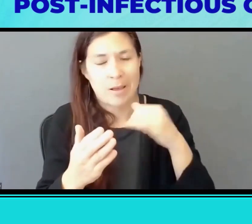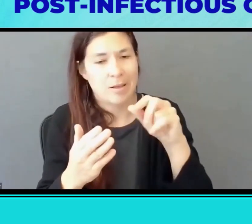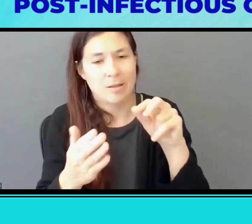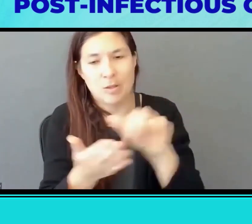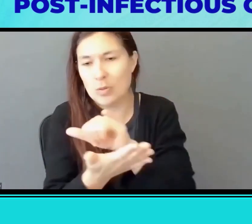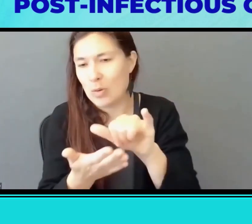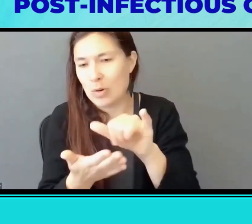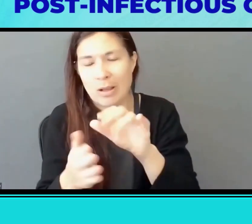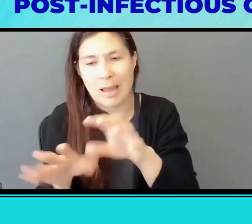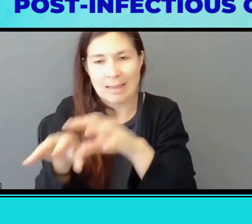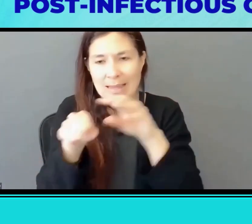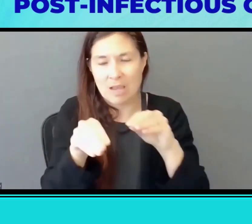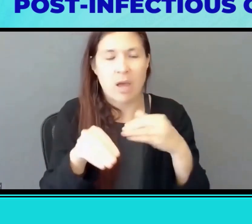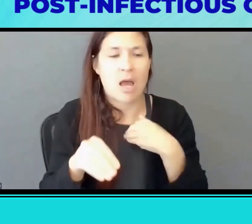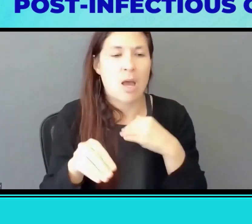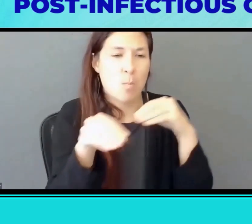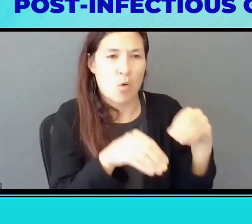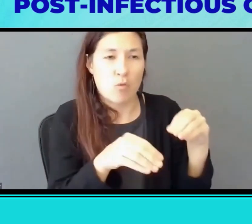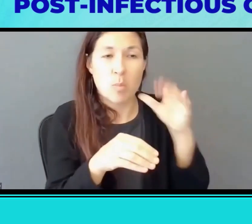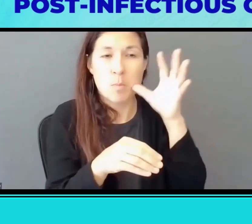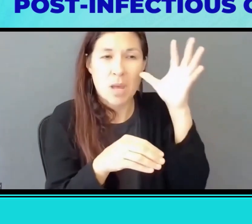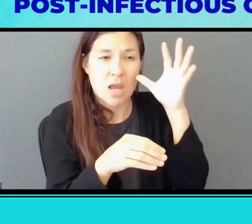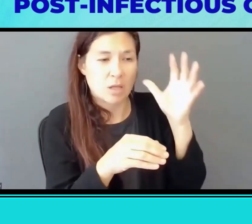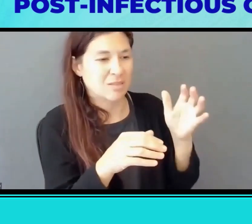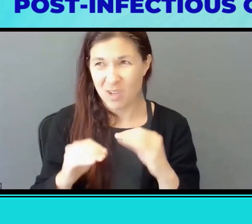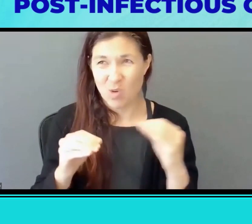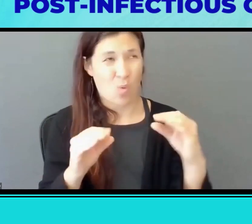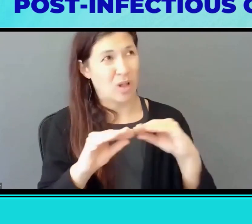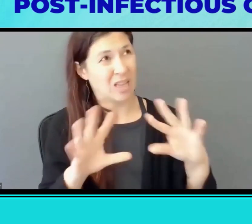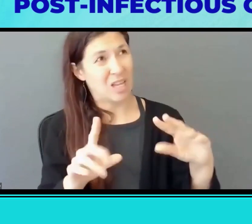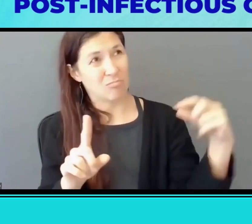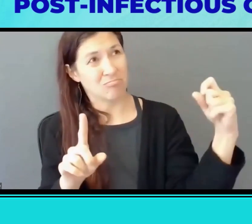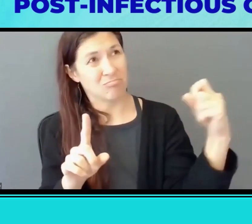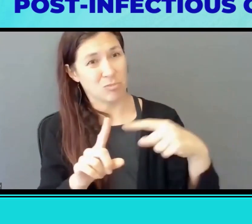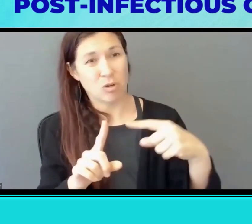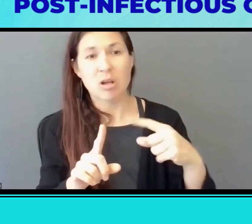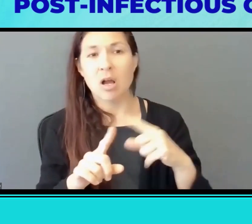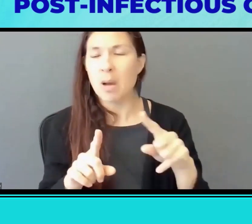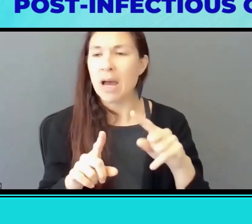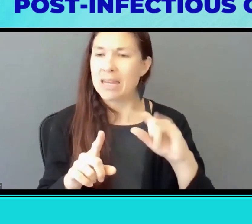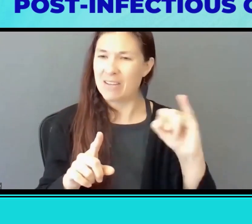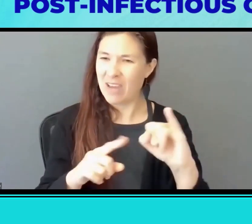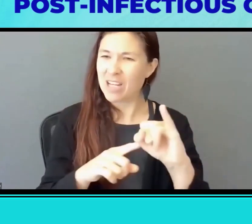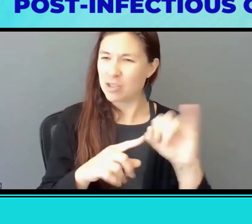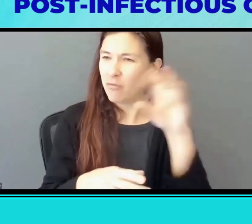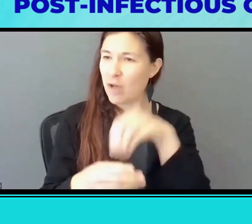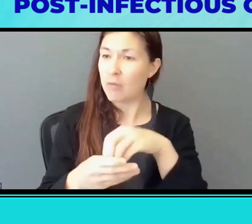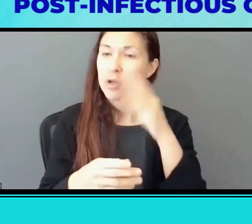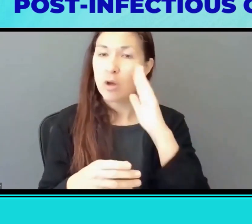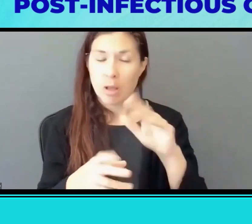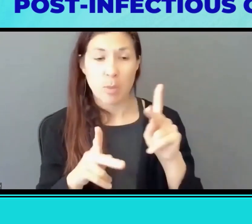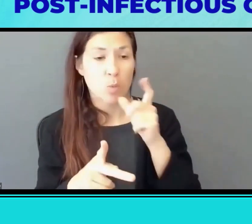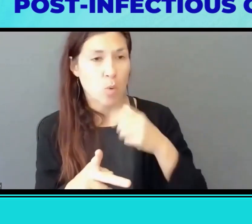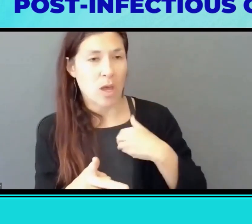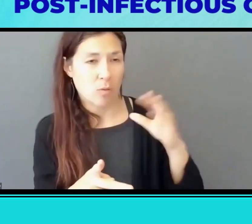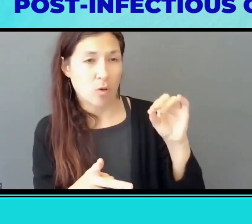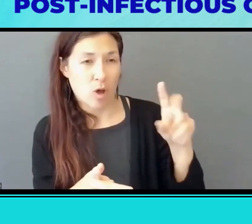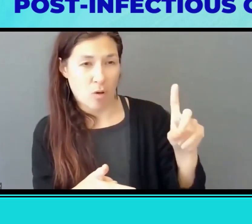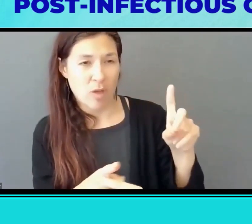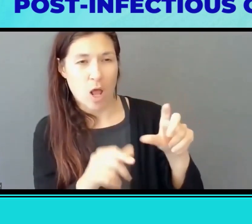I have severe ME/CFS, formerly known as chronic fatigue syndrome, which is a disabling neuroimmune disease. It's triggered by an infection in